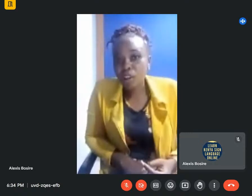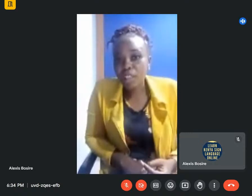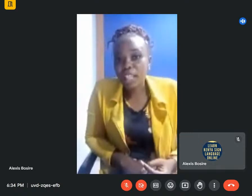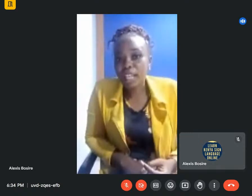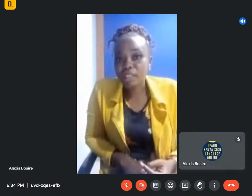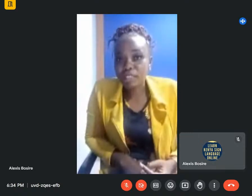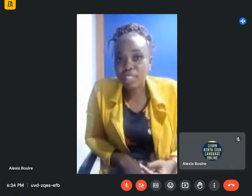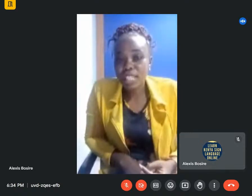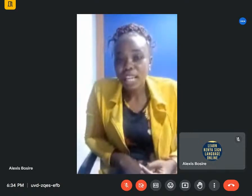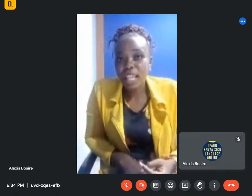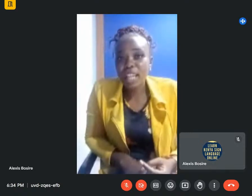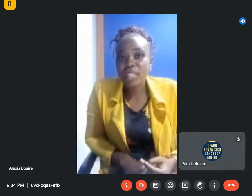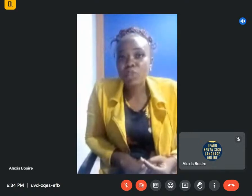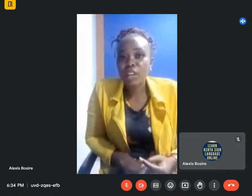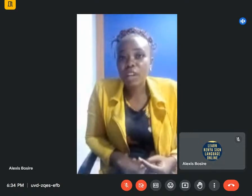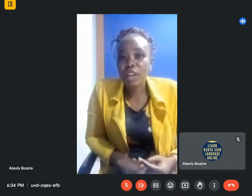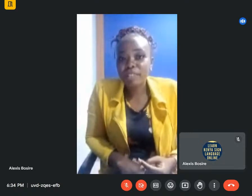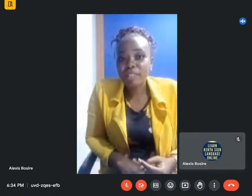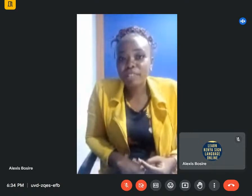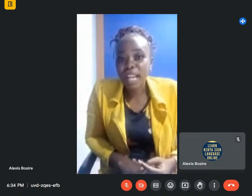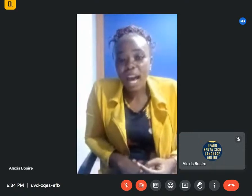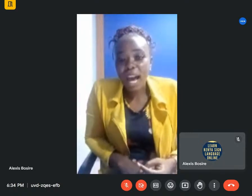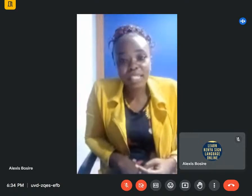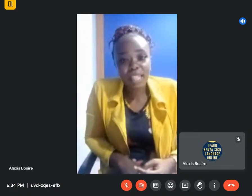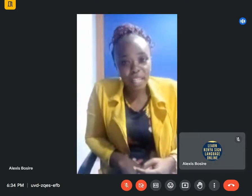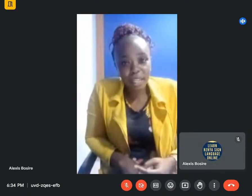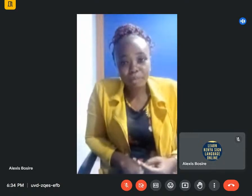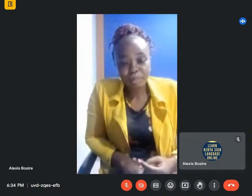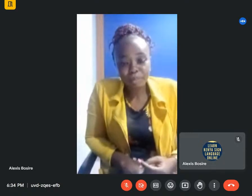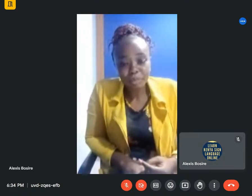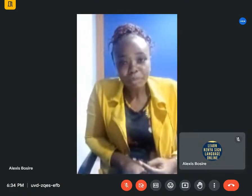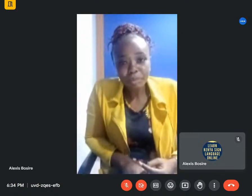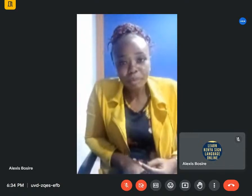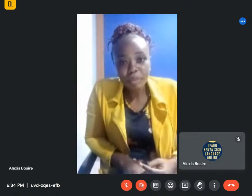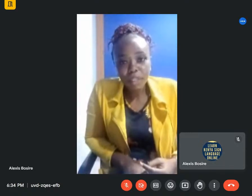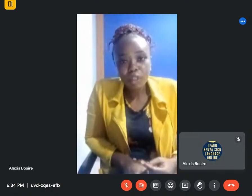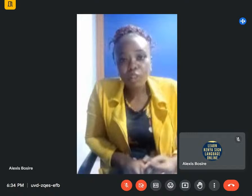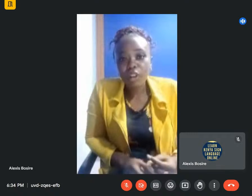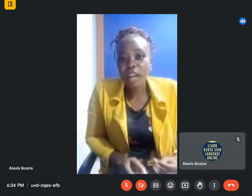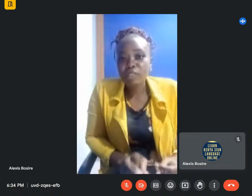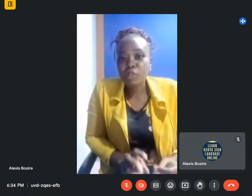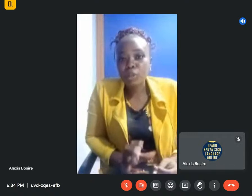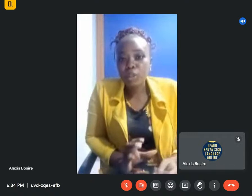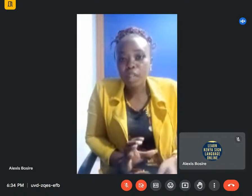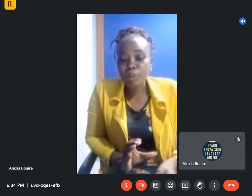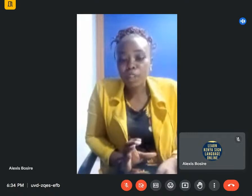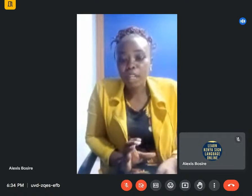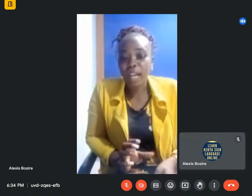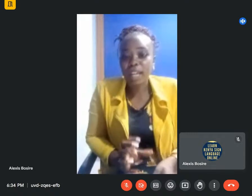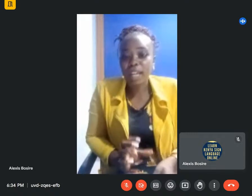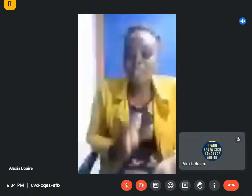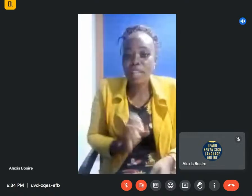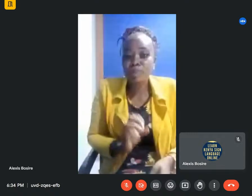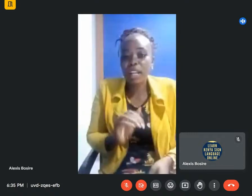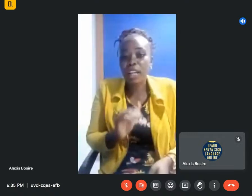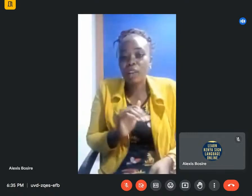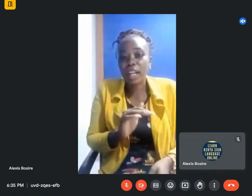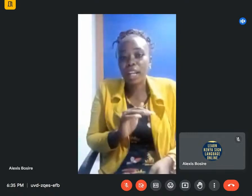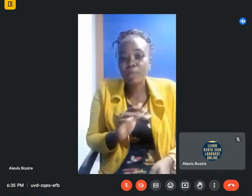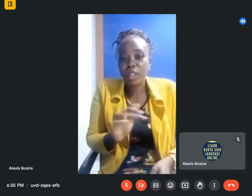the levels. That is when you are given a sign name. You don't have to keep on finger spelling your name in